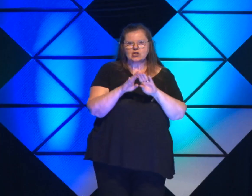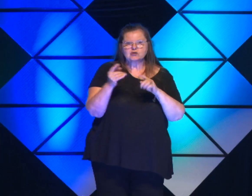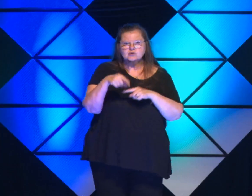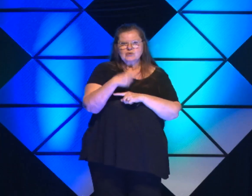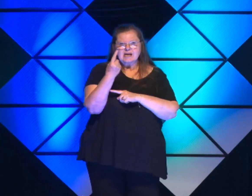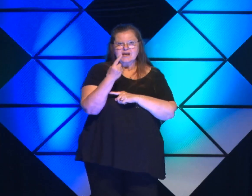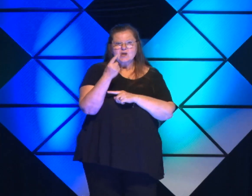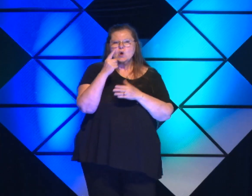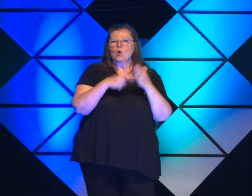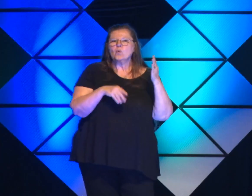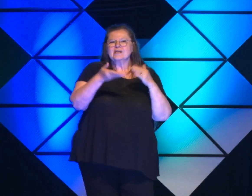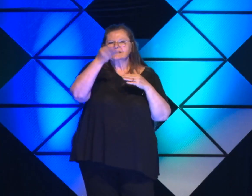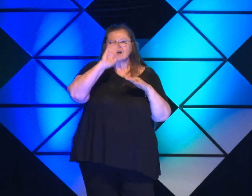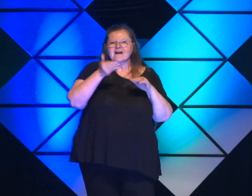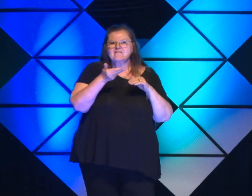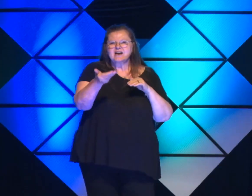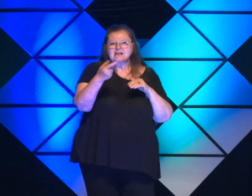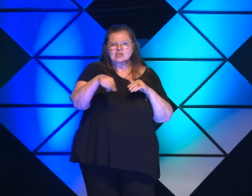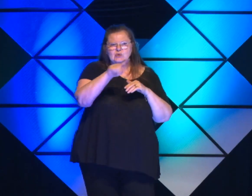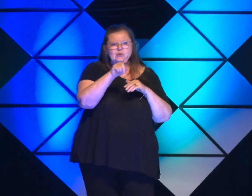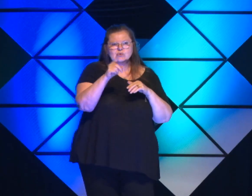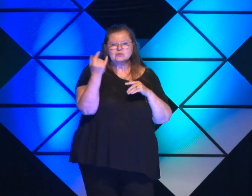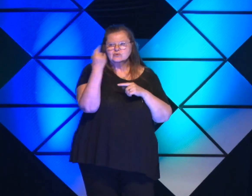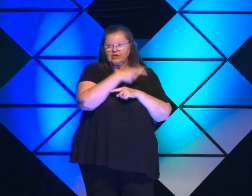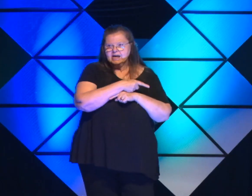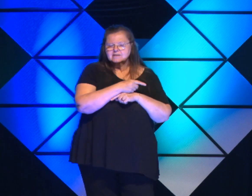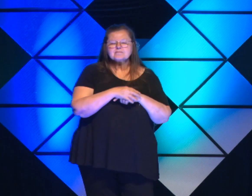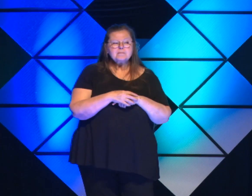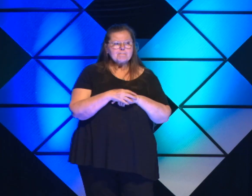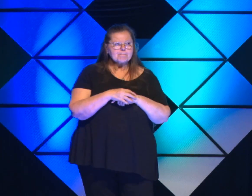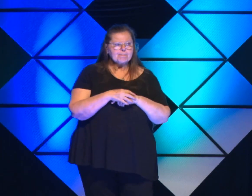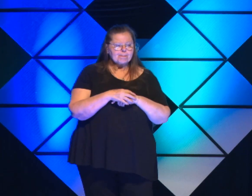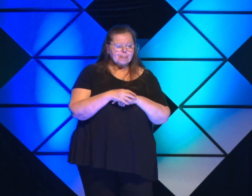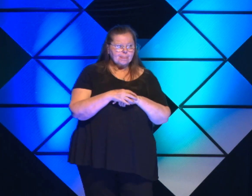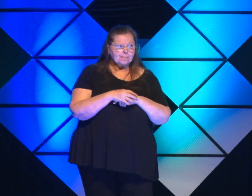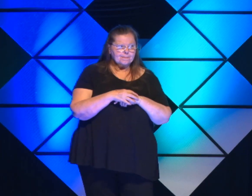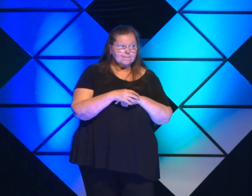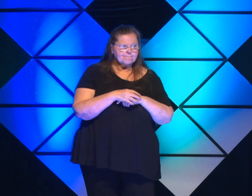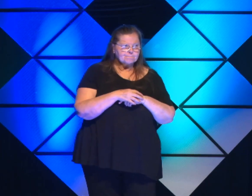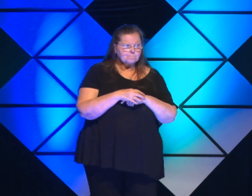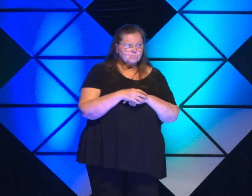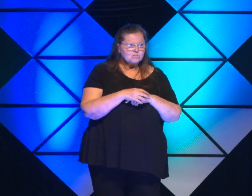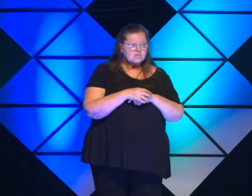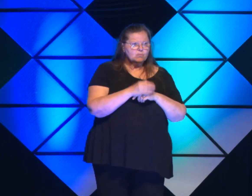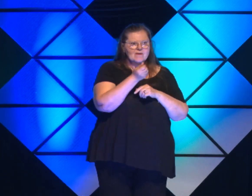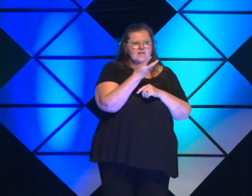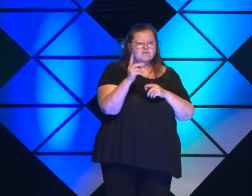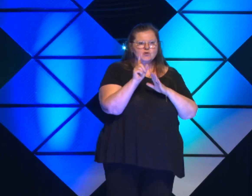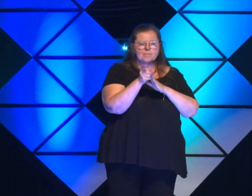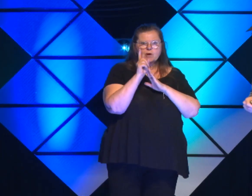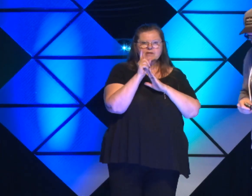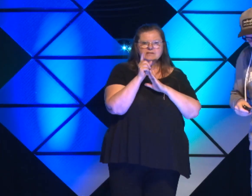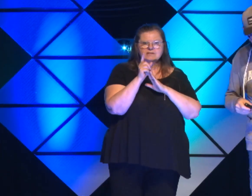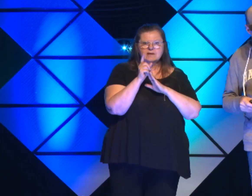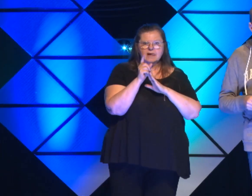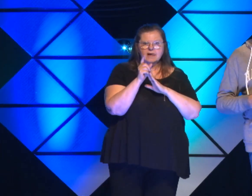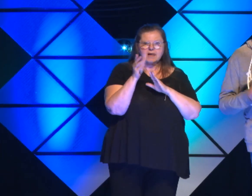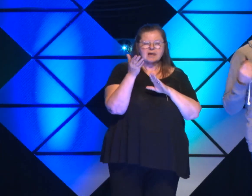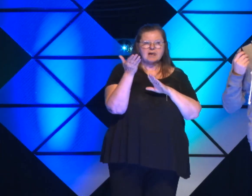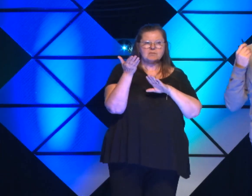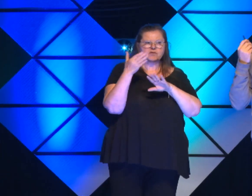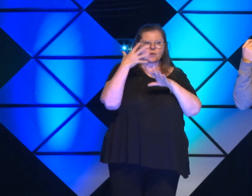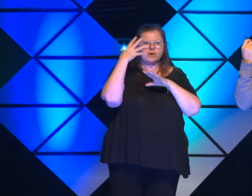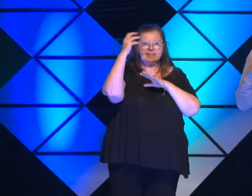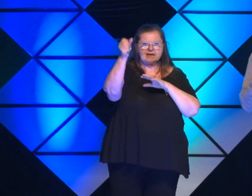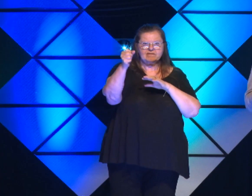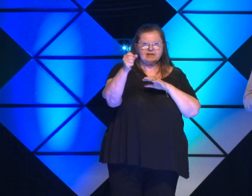it that God's inviting you into? So we're going to have a few moments here before we head out, and the band's